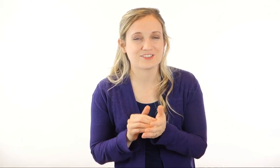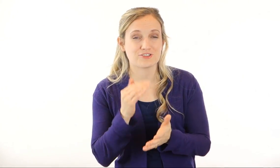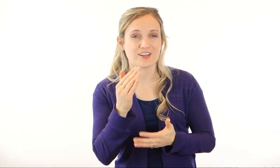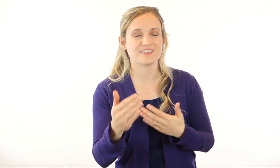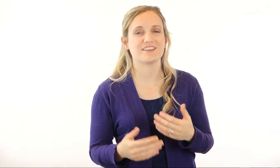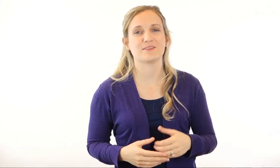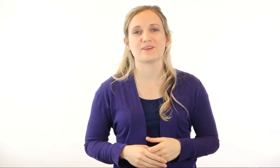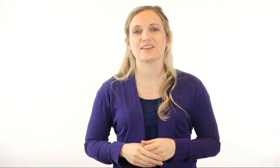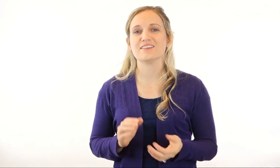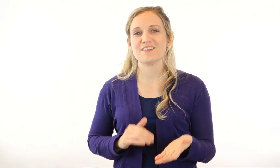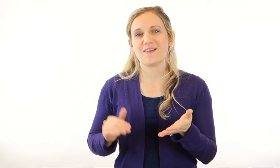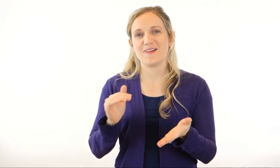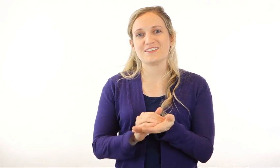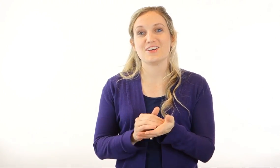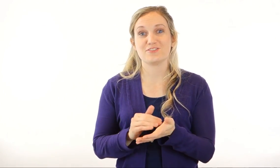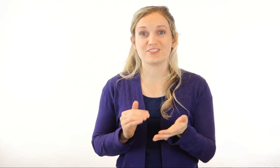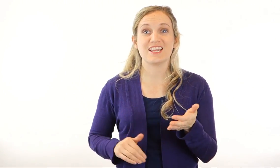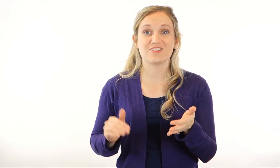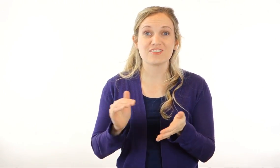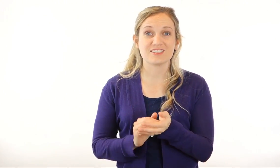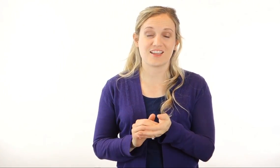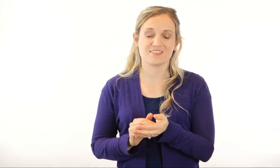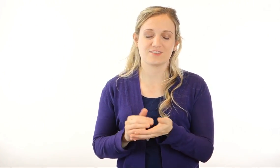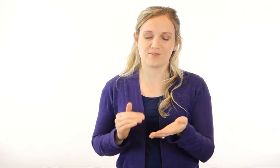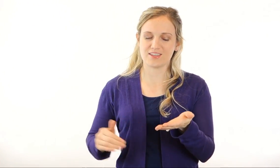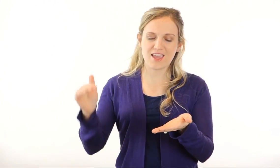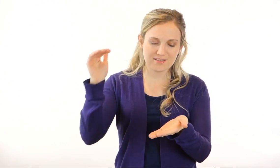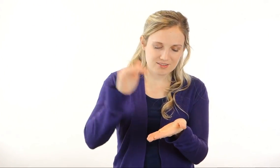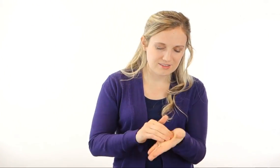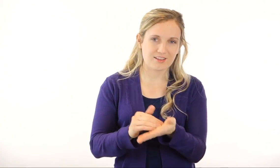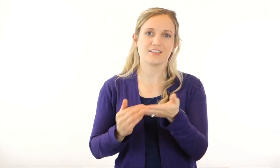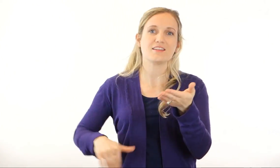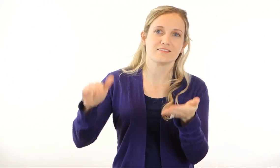because you're trying, anyway, to understand all the signs. So again.